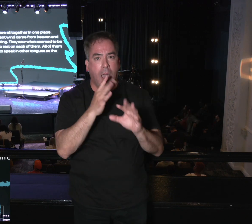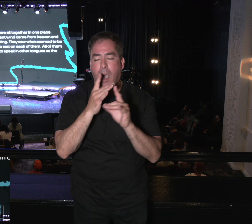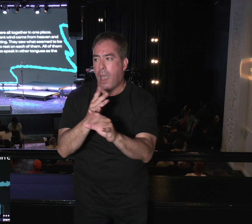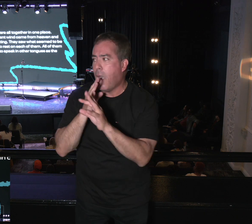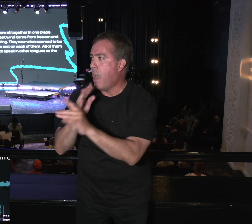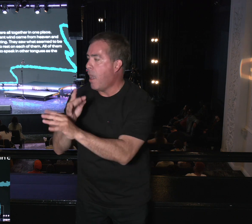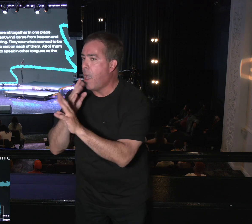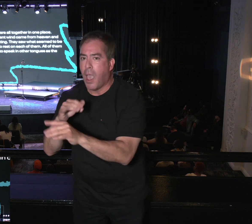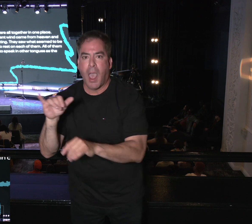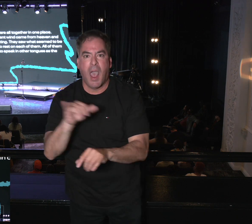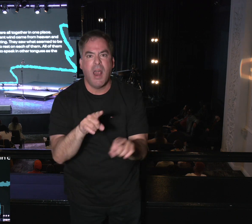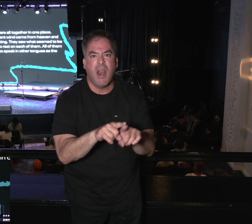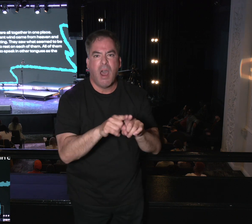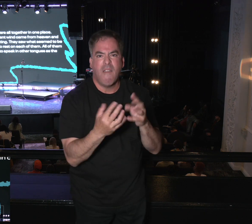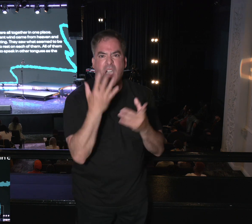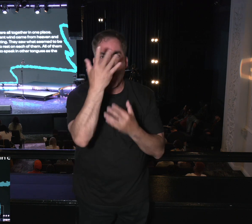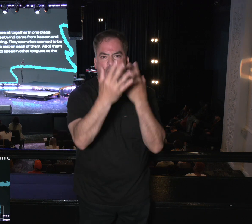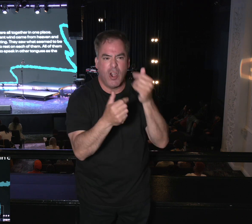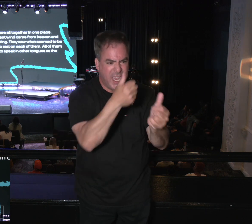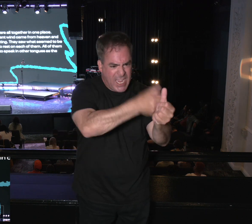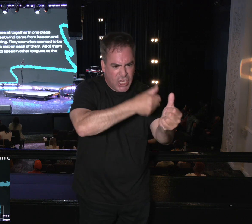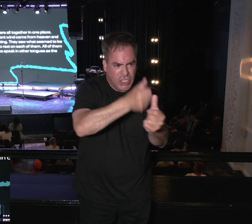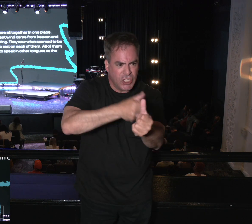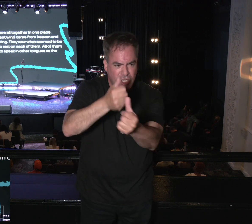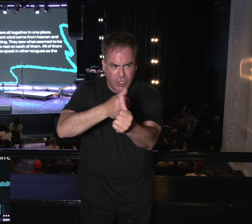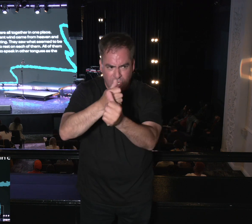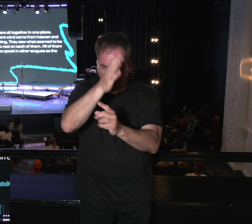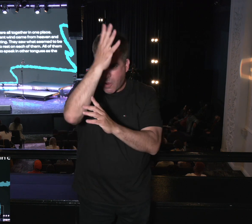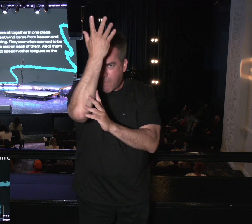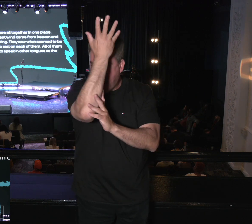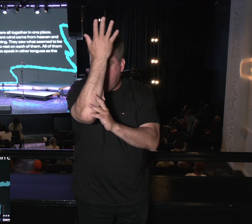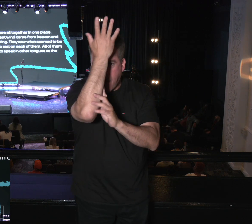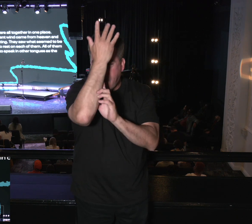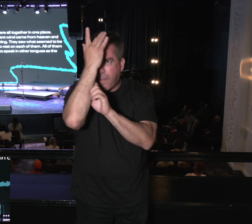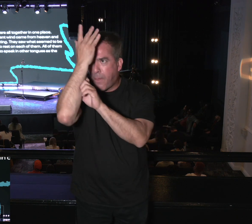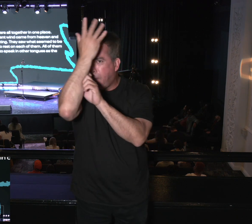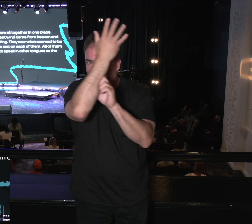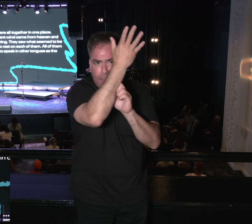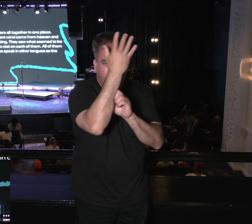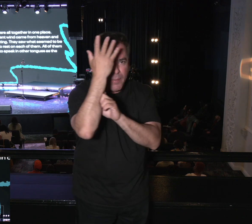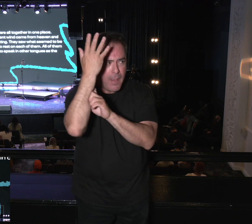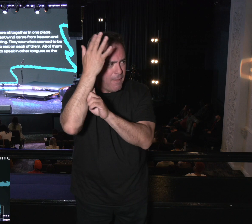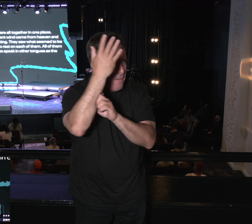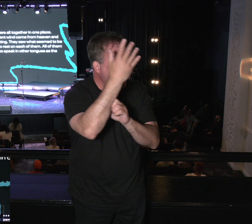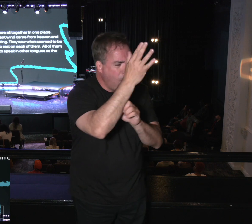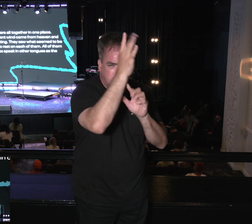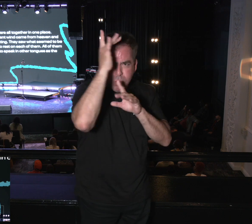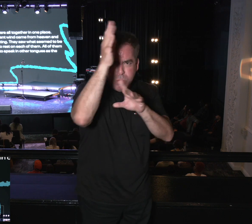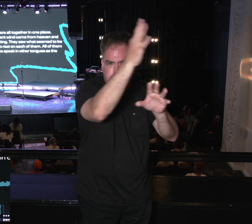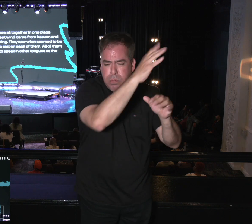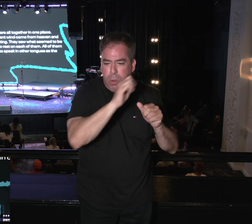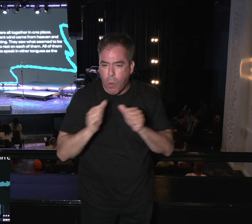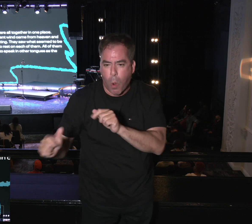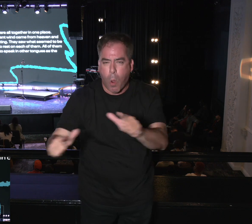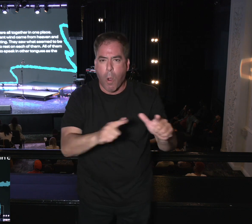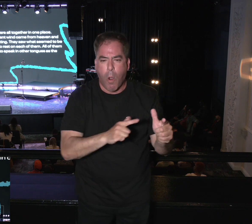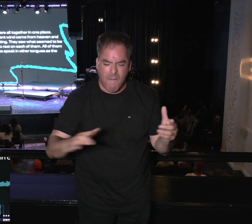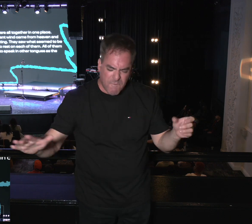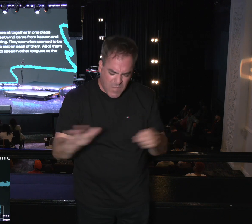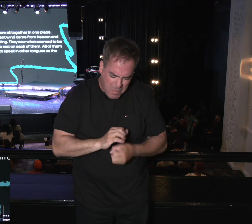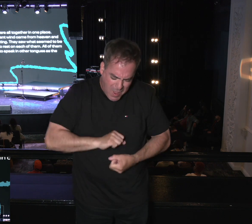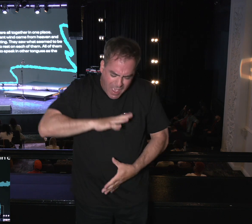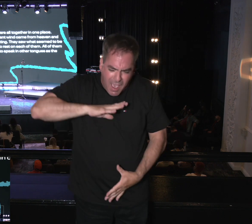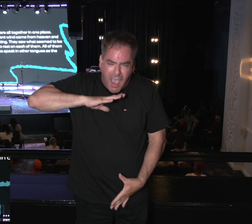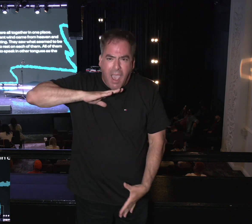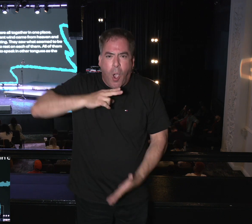that separated and came to rest on each of them. All of them were filled with the Holy Spirit and began to speak in